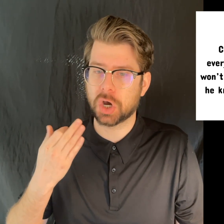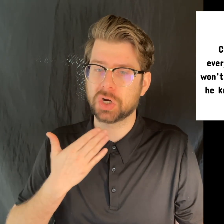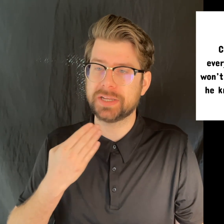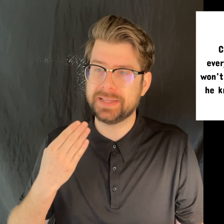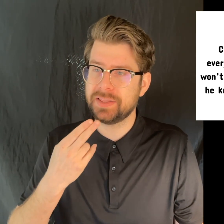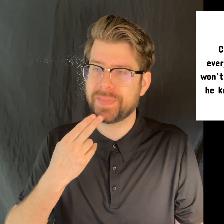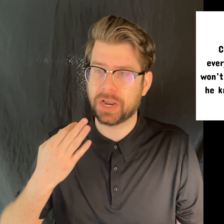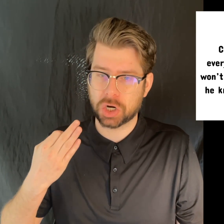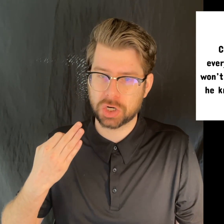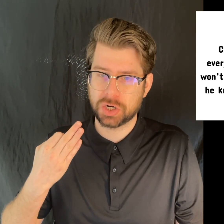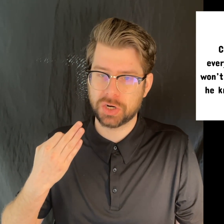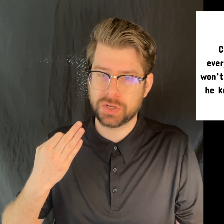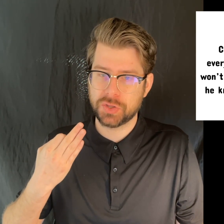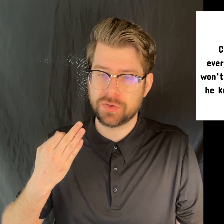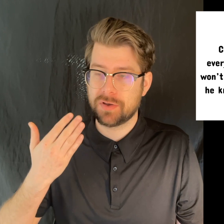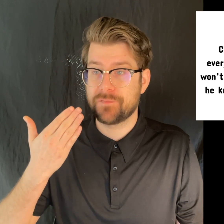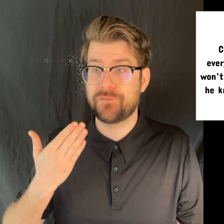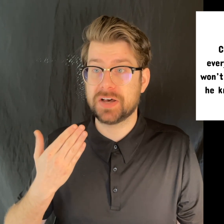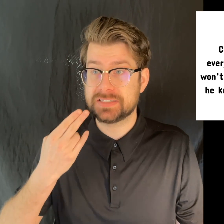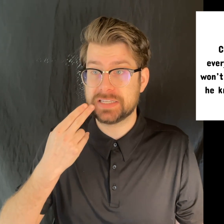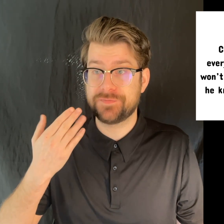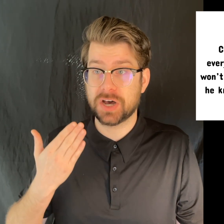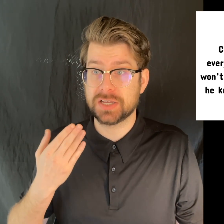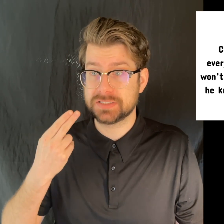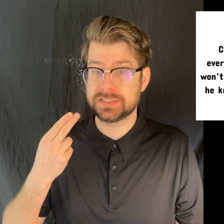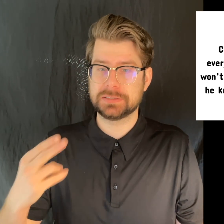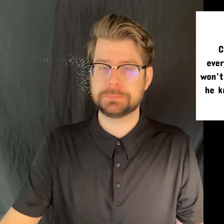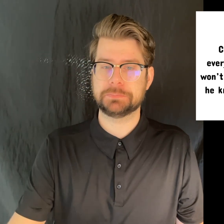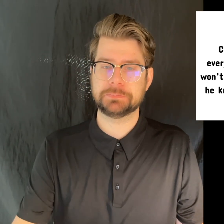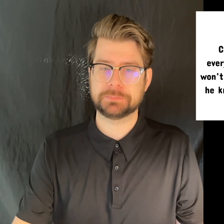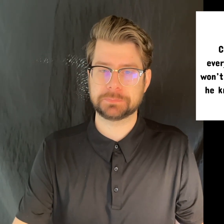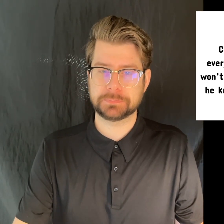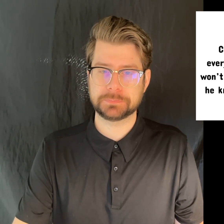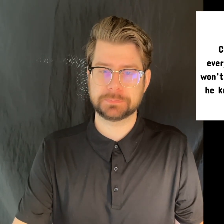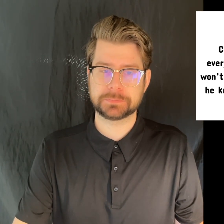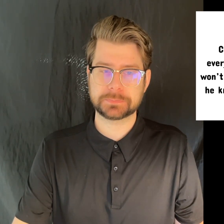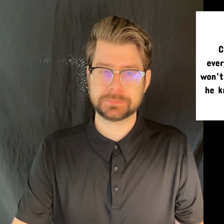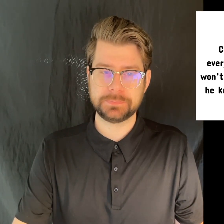are in there? Fuzzy fuzz.